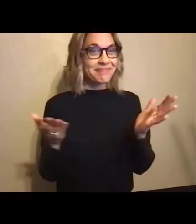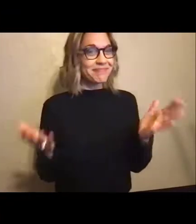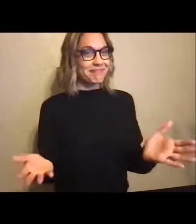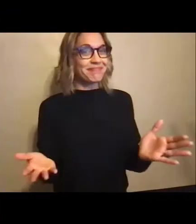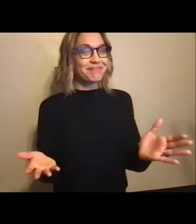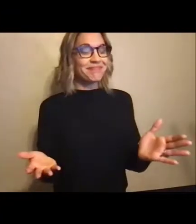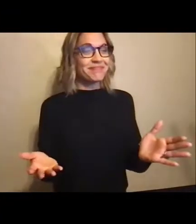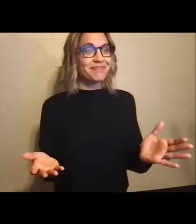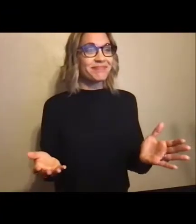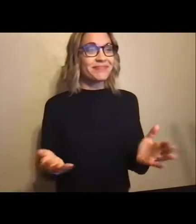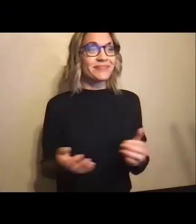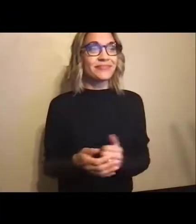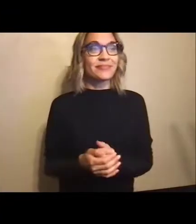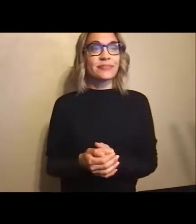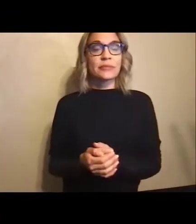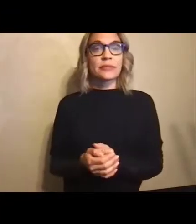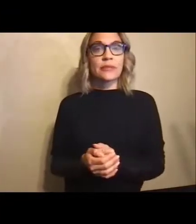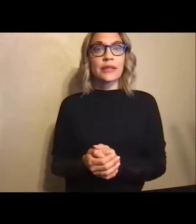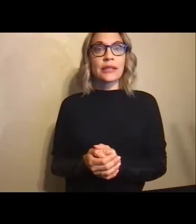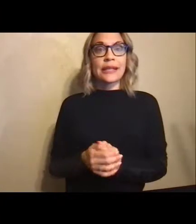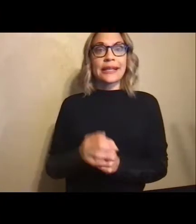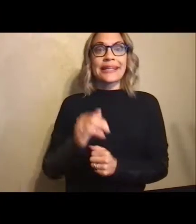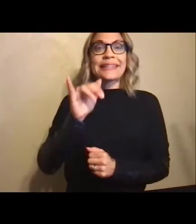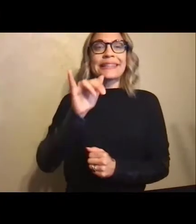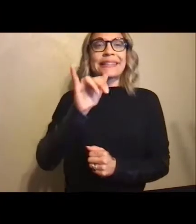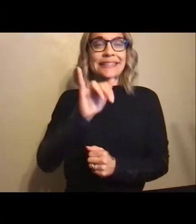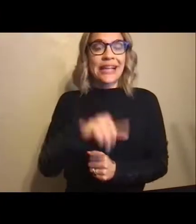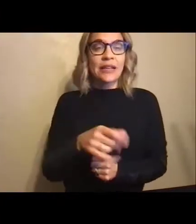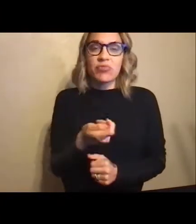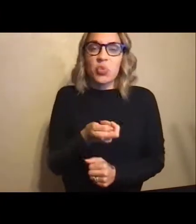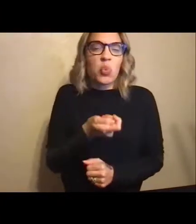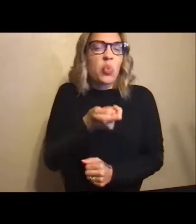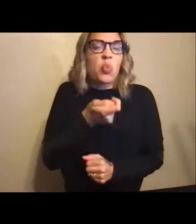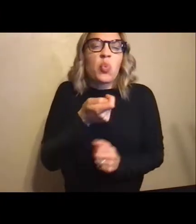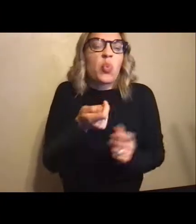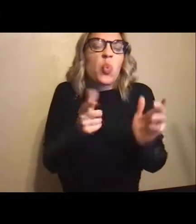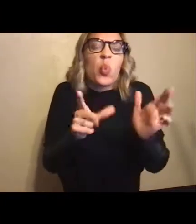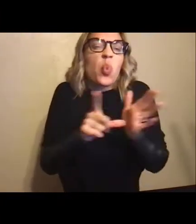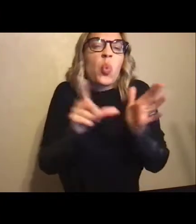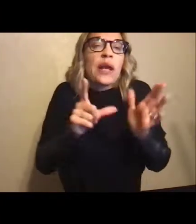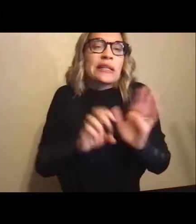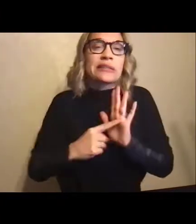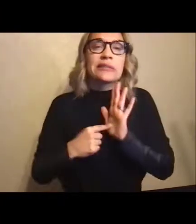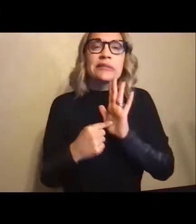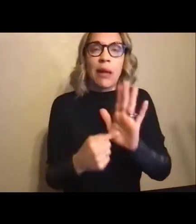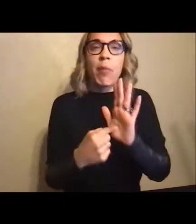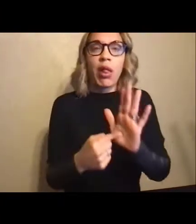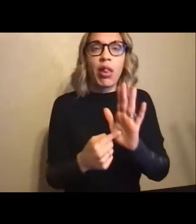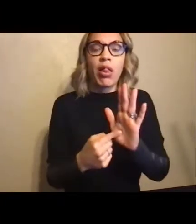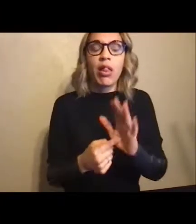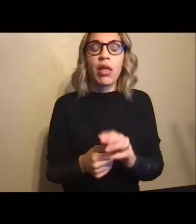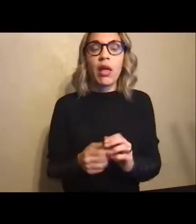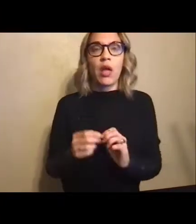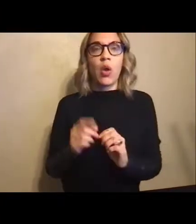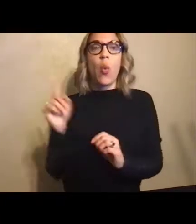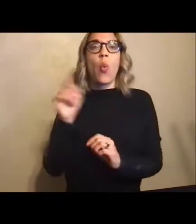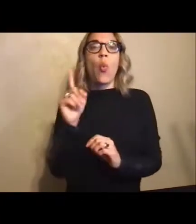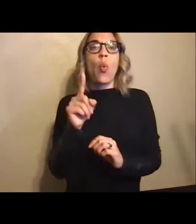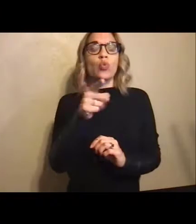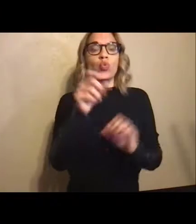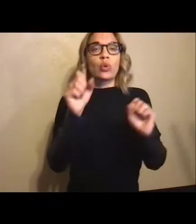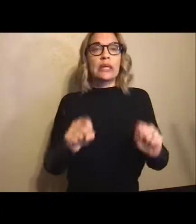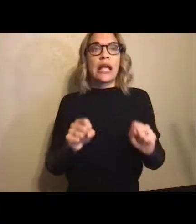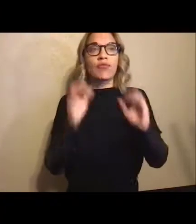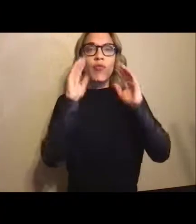money, which of those tasks is going to help me get there? It's going to be the vendors. And that's just